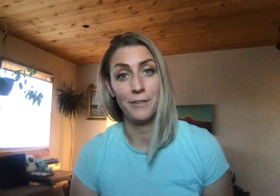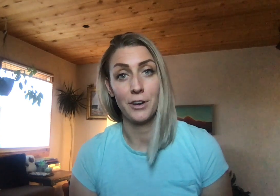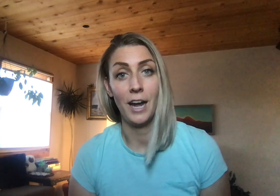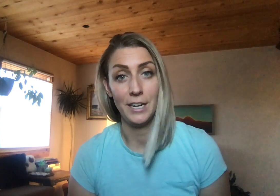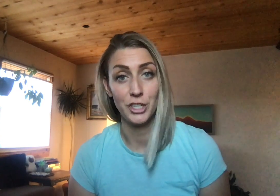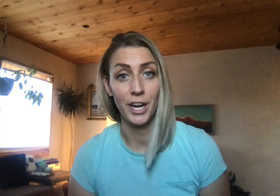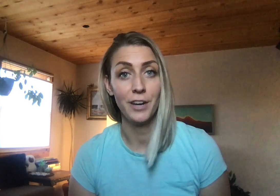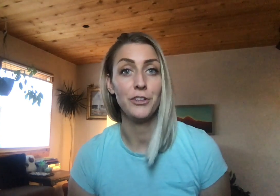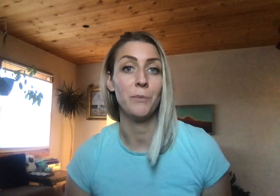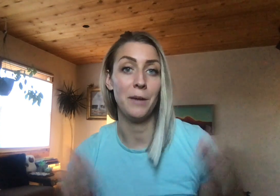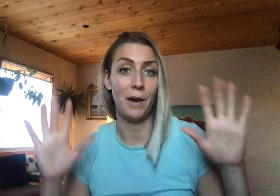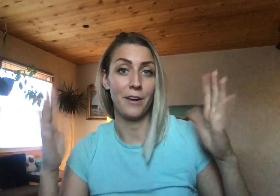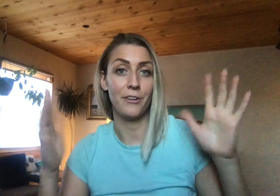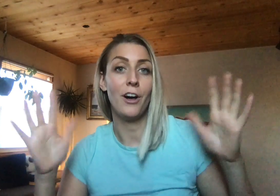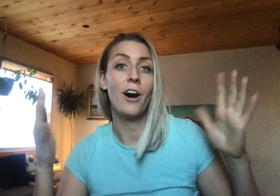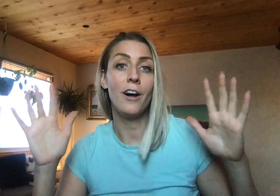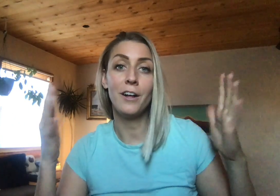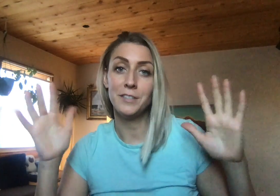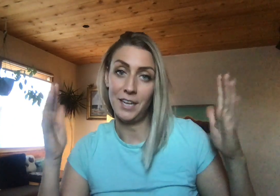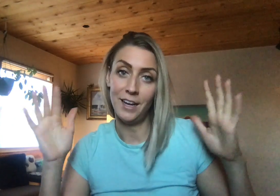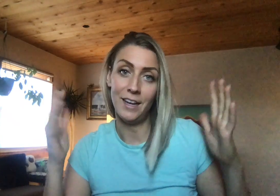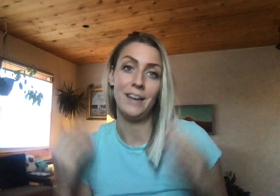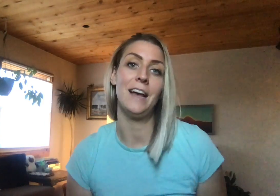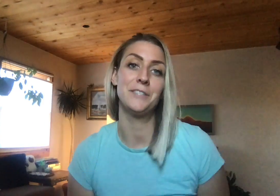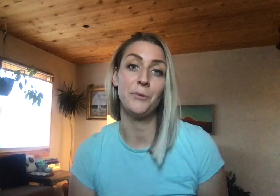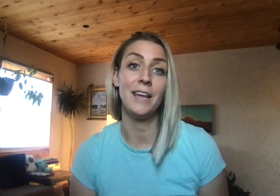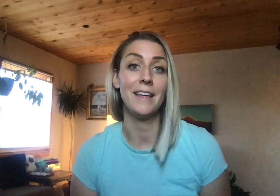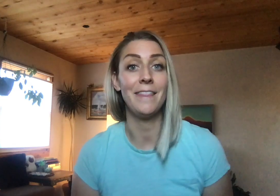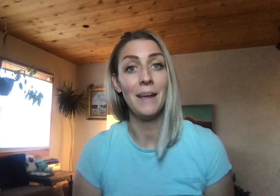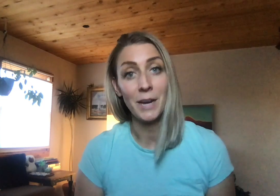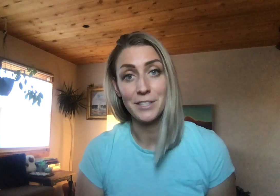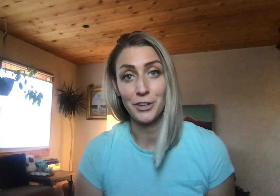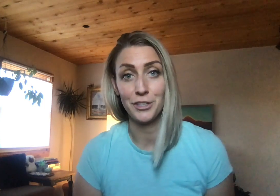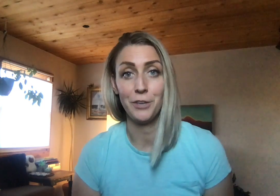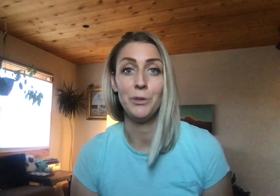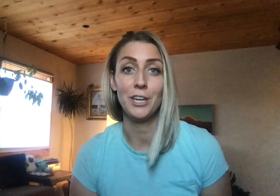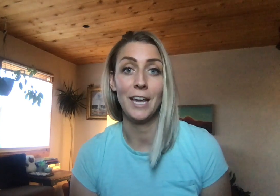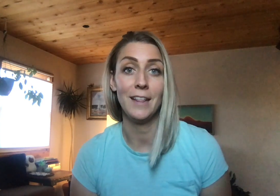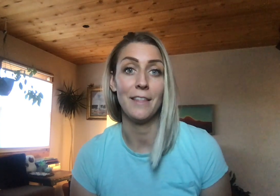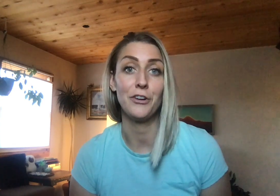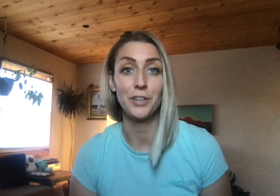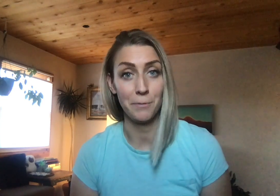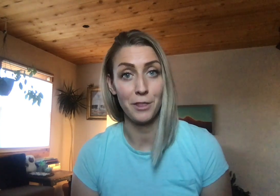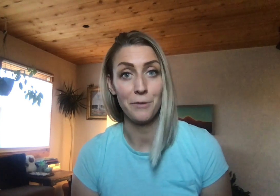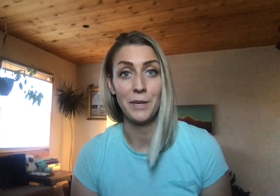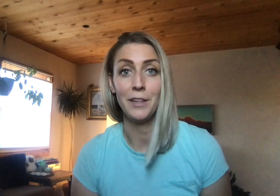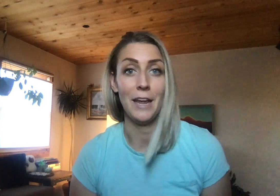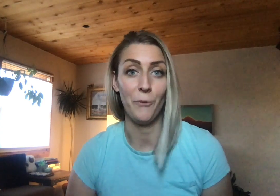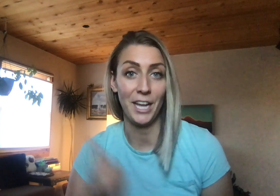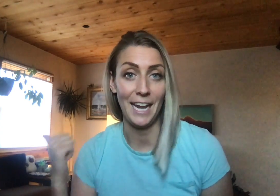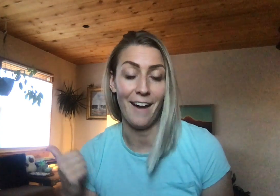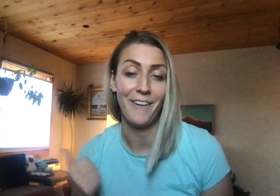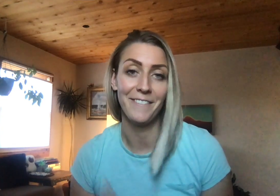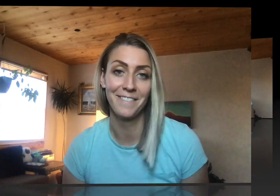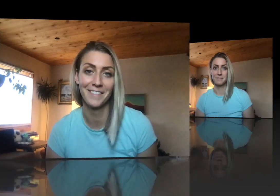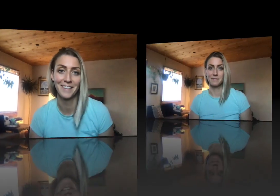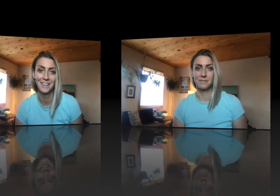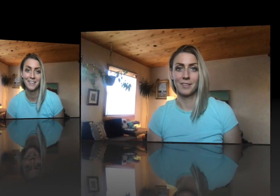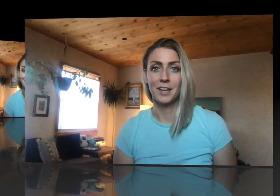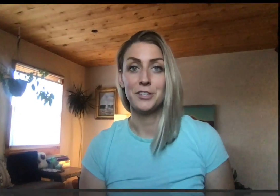high chair, you might model all done as a way that they might start to communicate that they're done with their meal and want to get out. Does